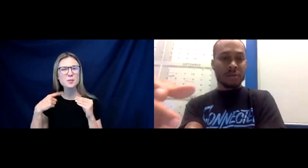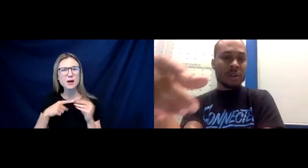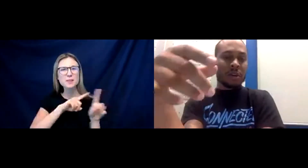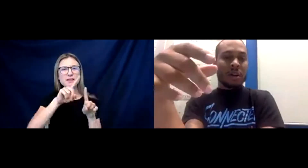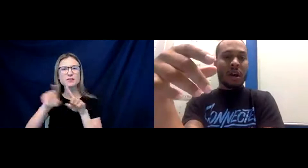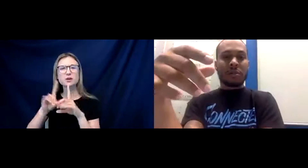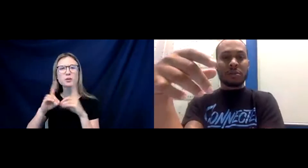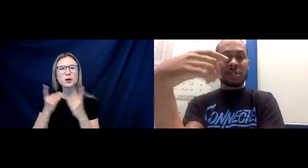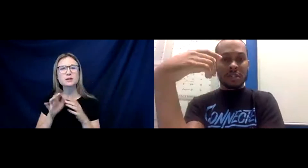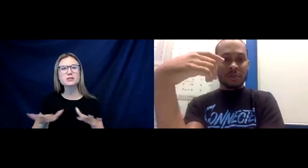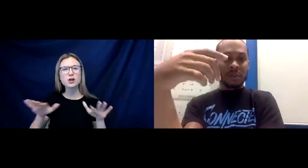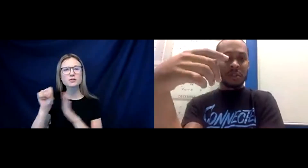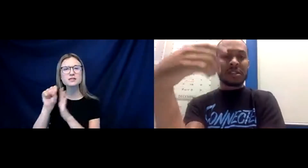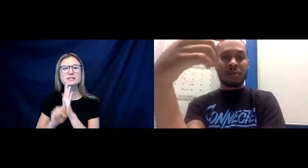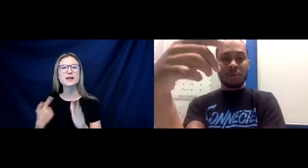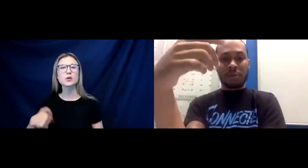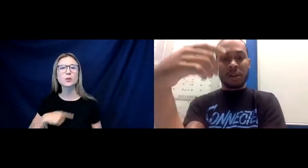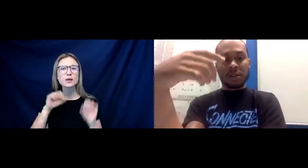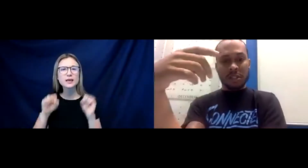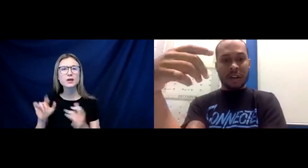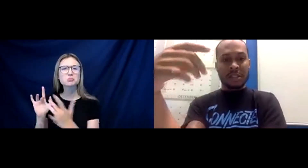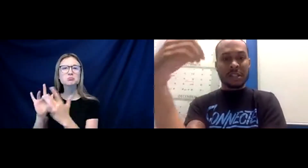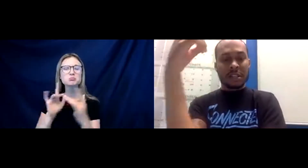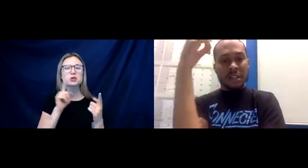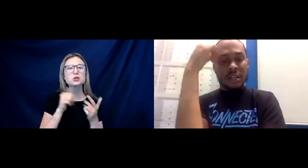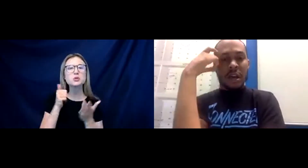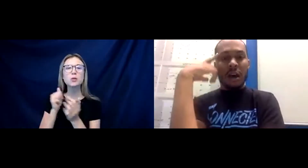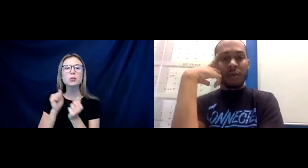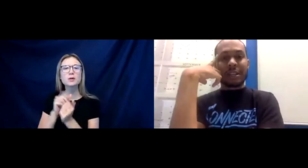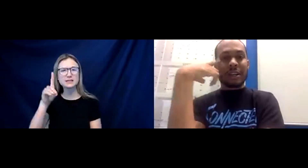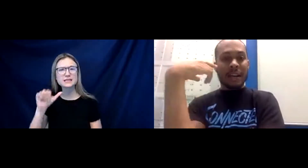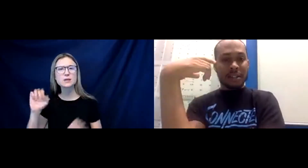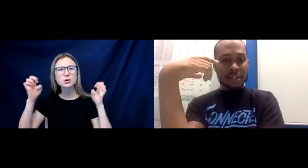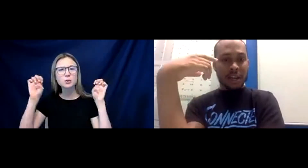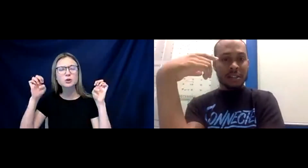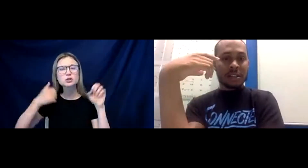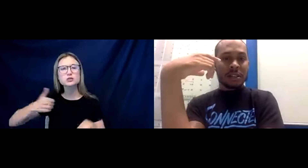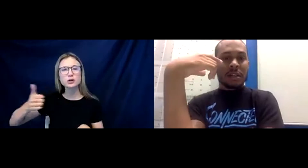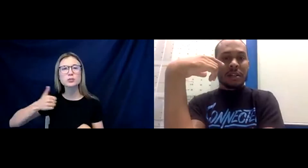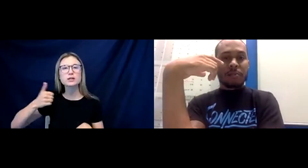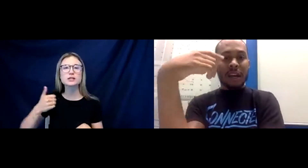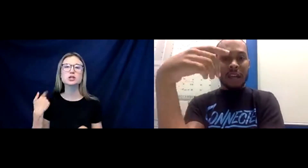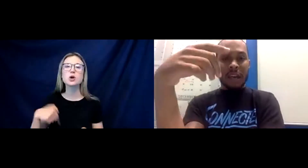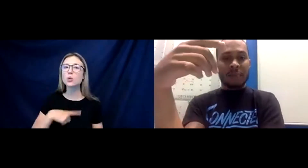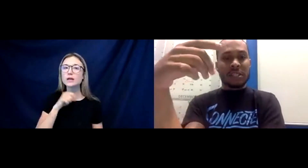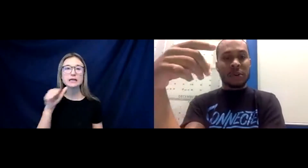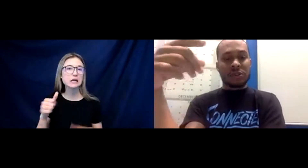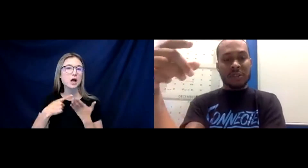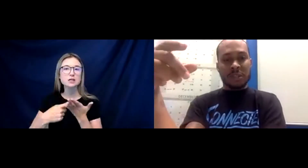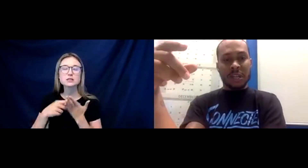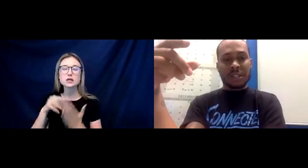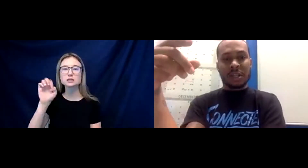to assist with disabled emergency transit. We did not discuss Medicaid